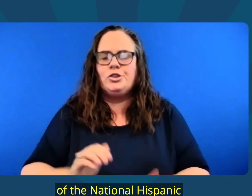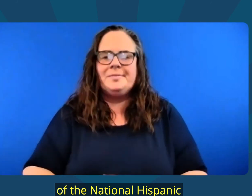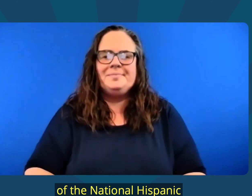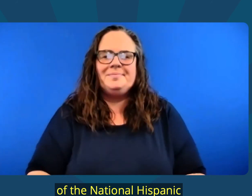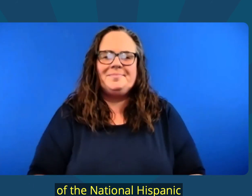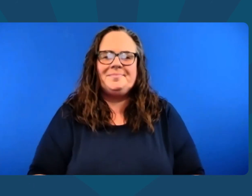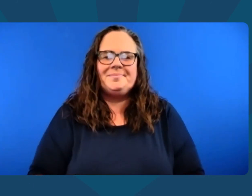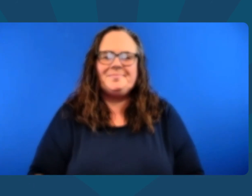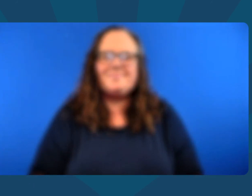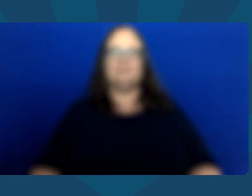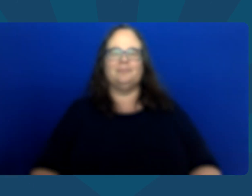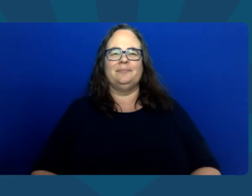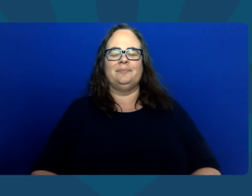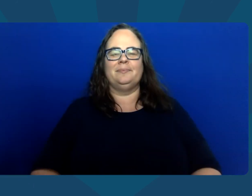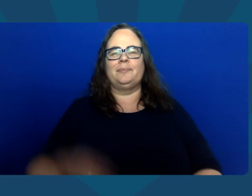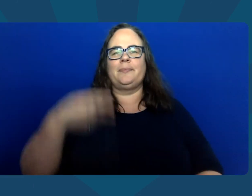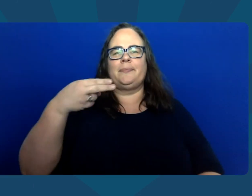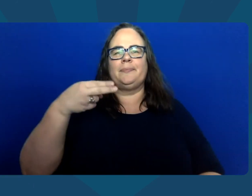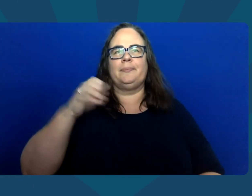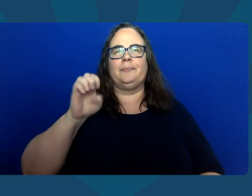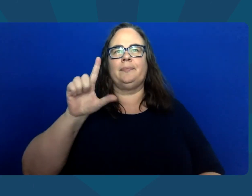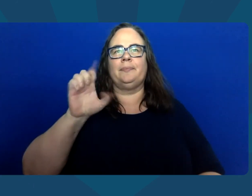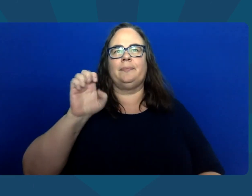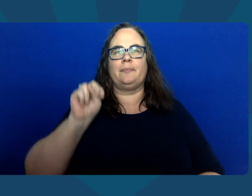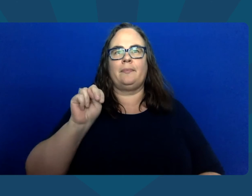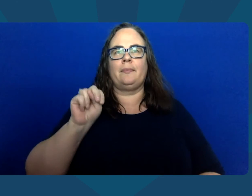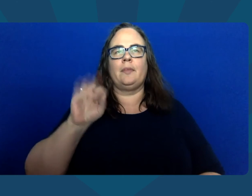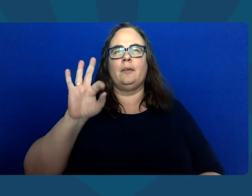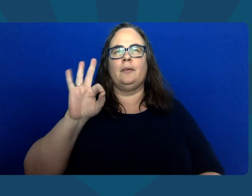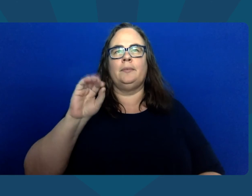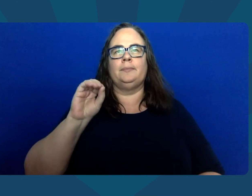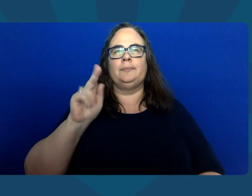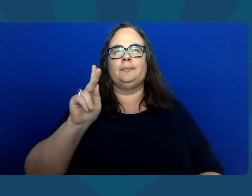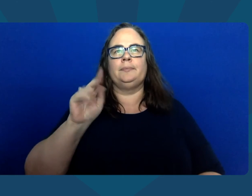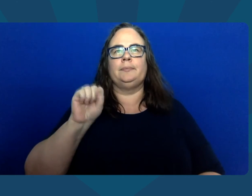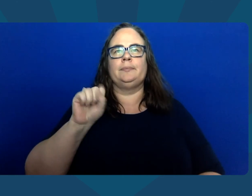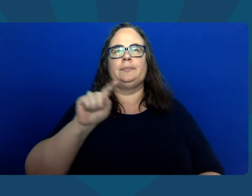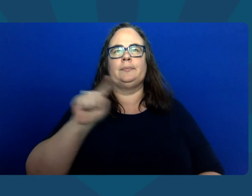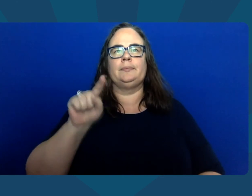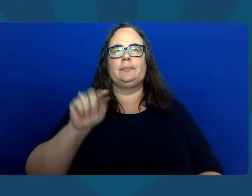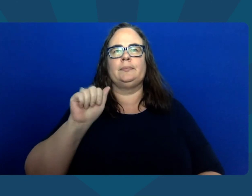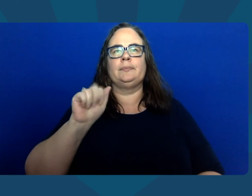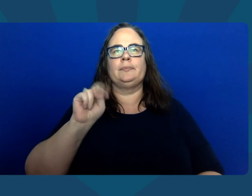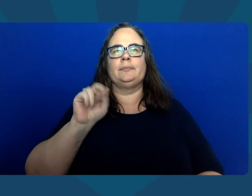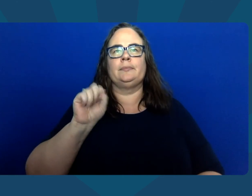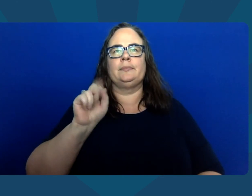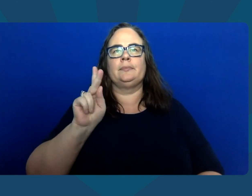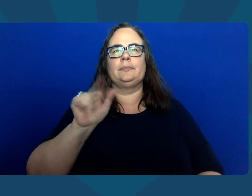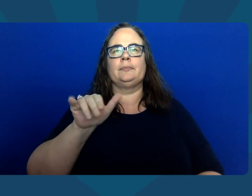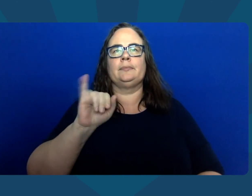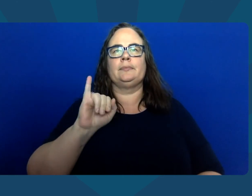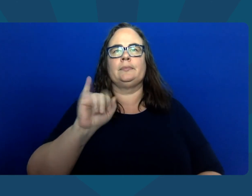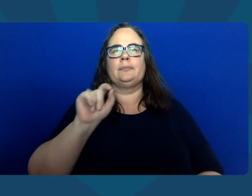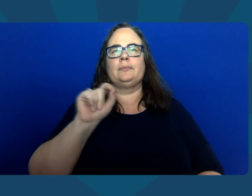Helen Fozanski, Conti.